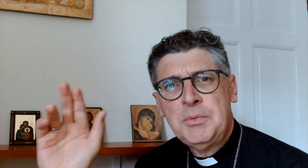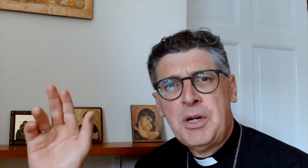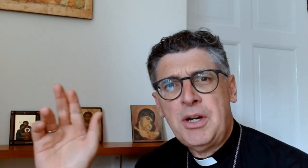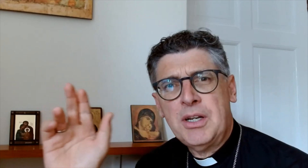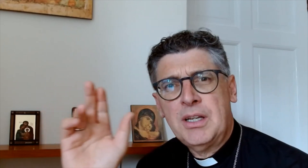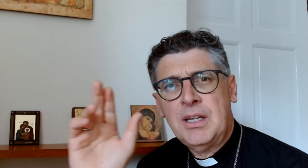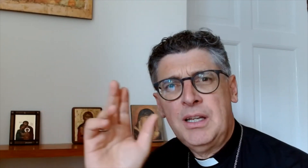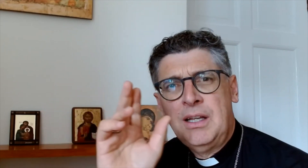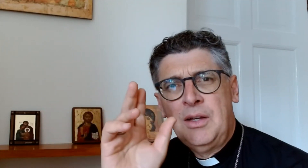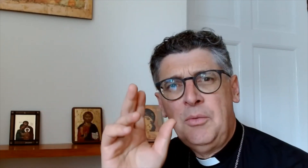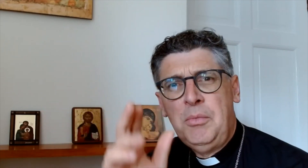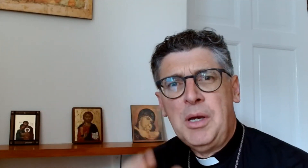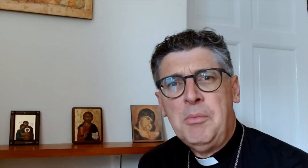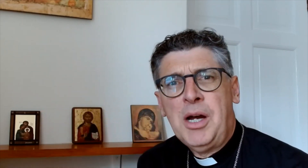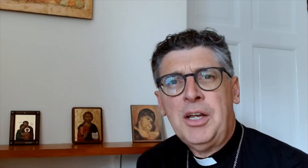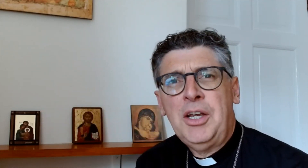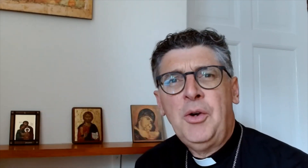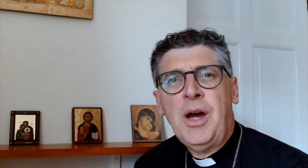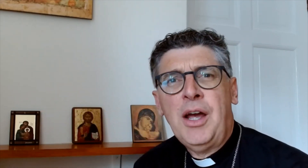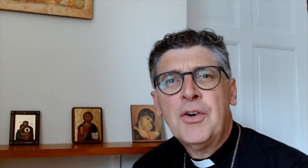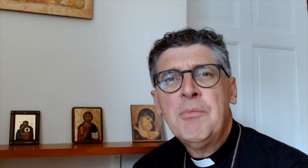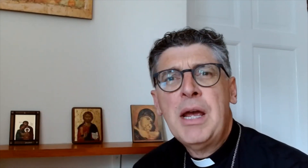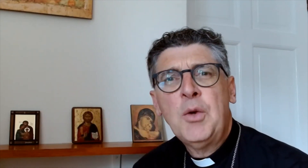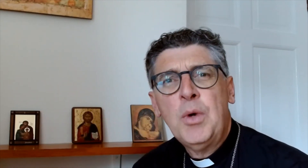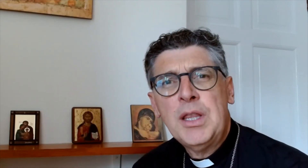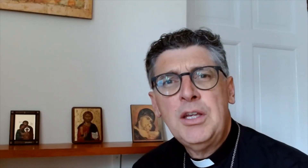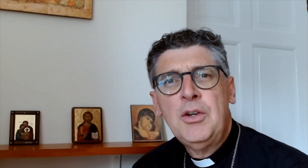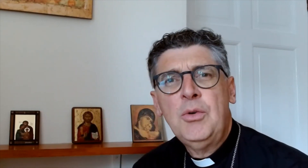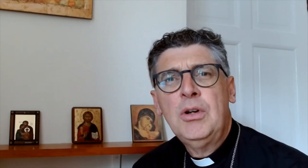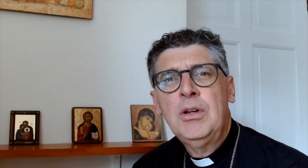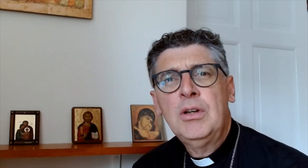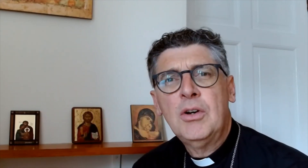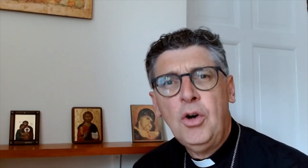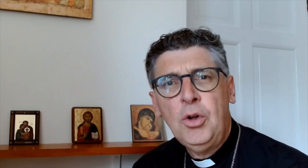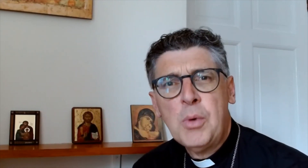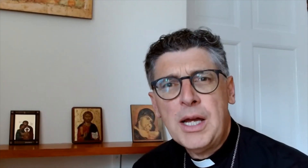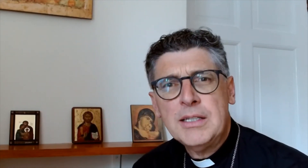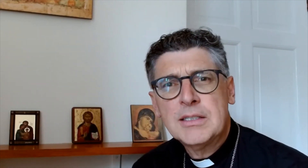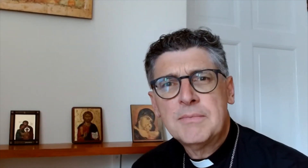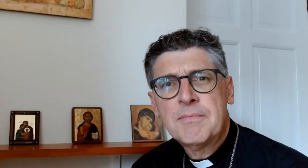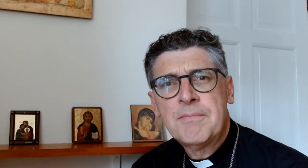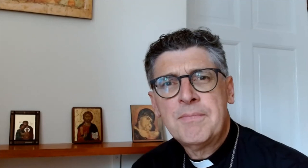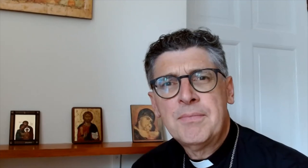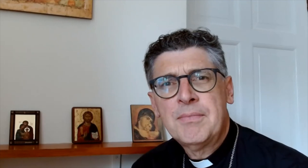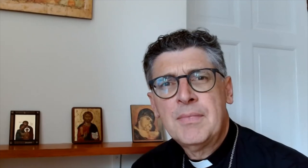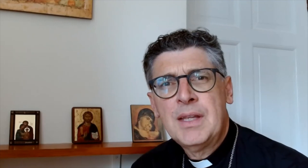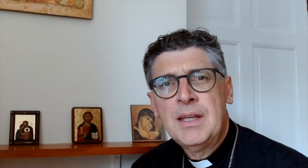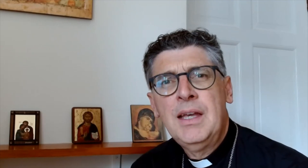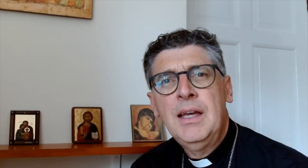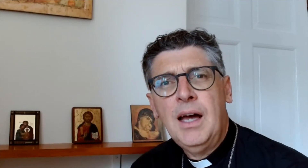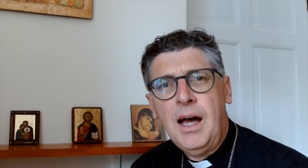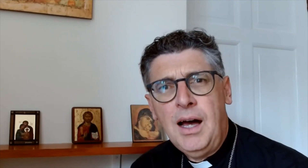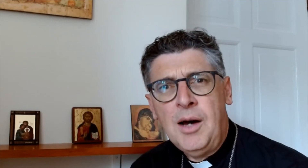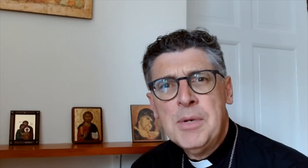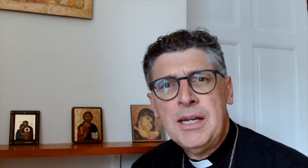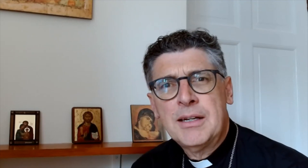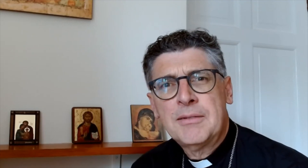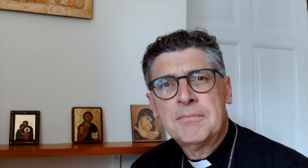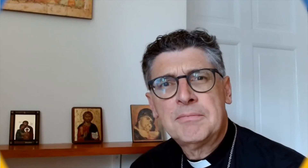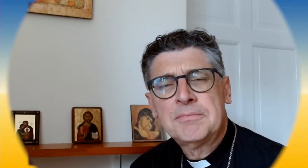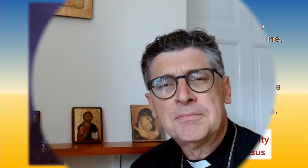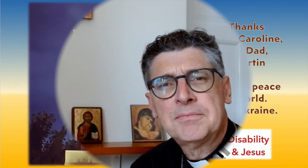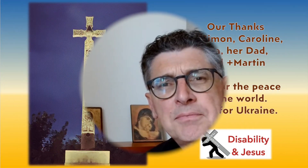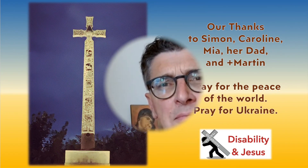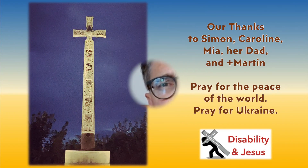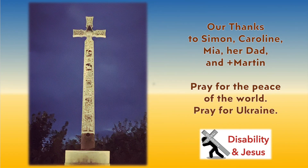Holy Spirit be among you and remain with you always. Amen.